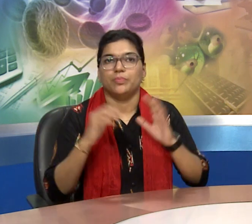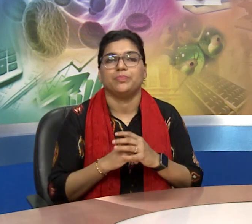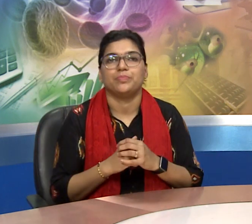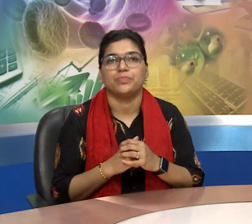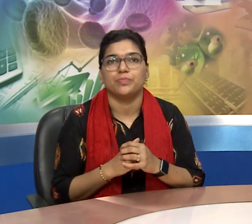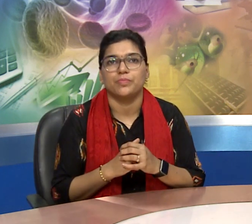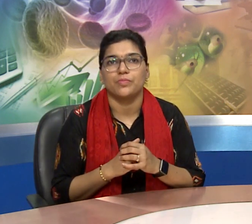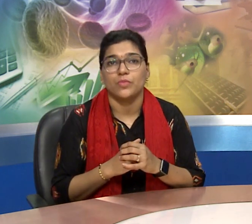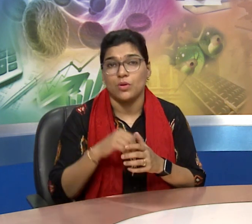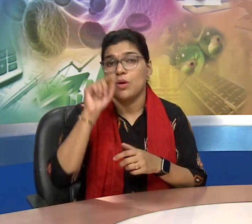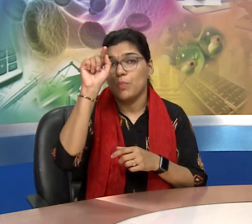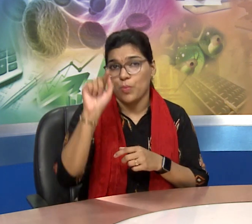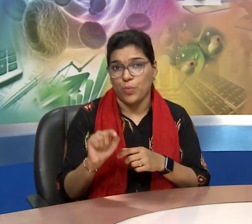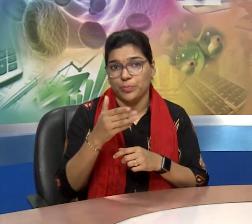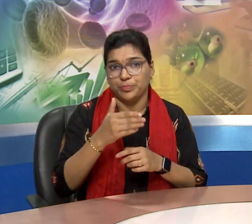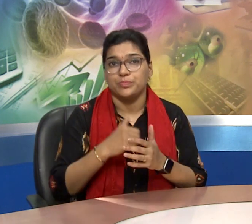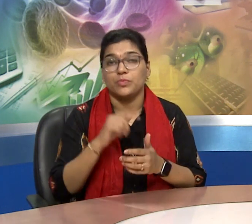which we just discussed,